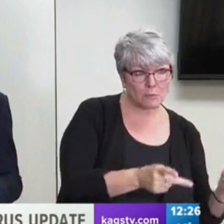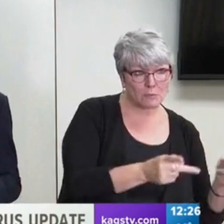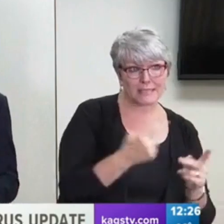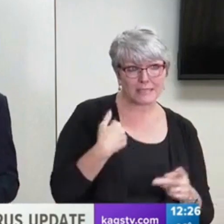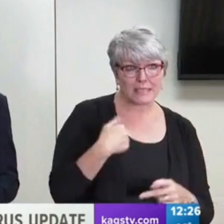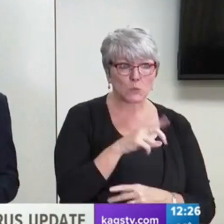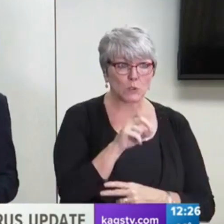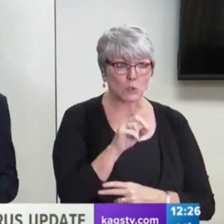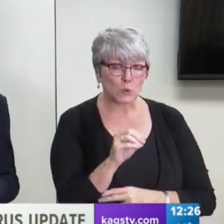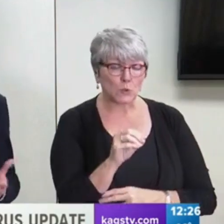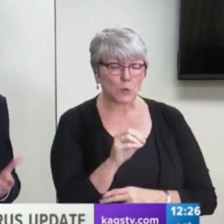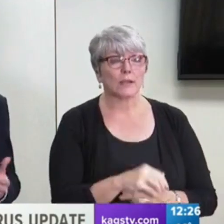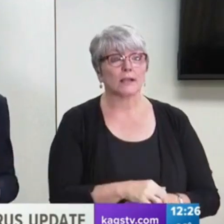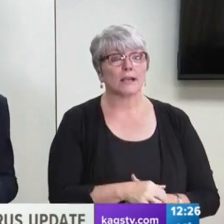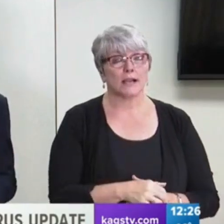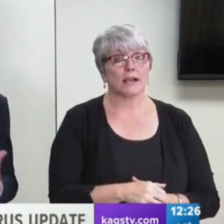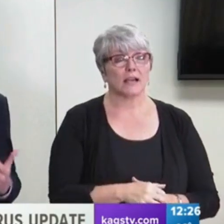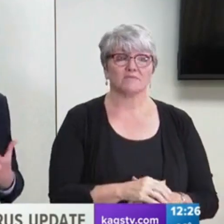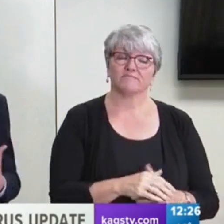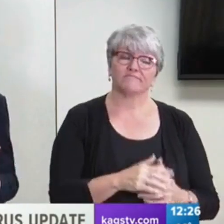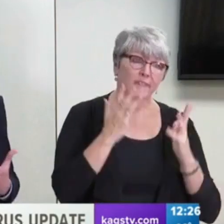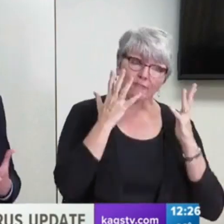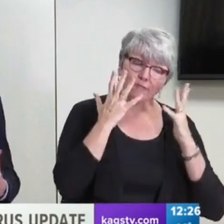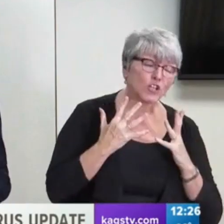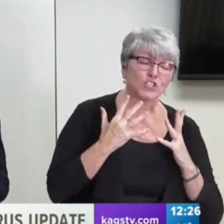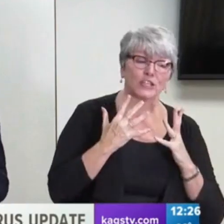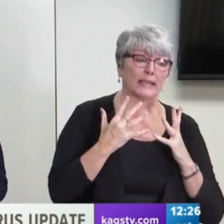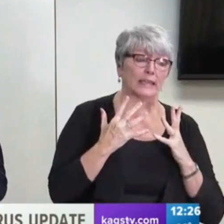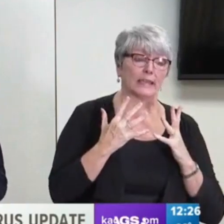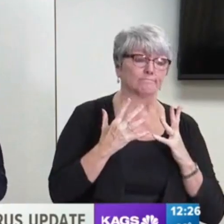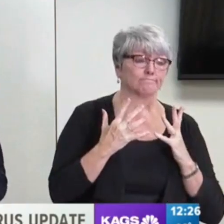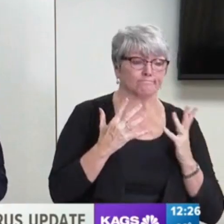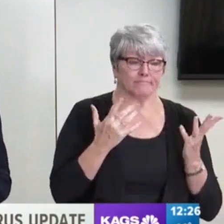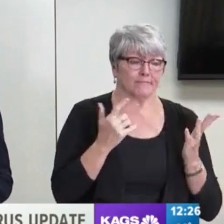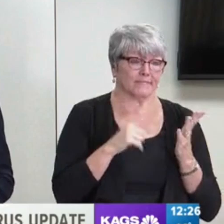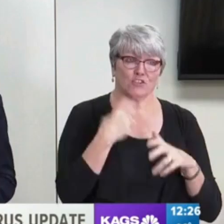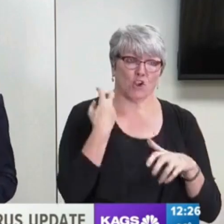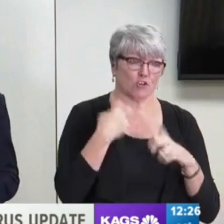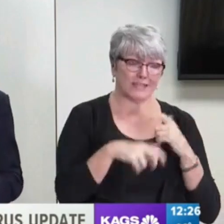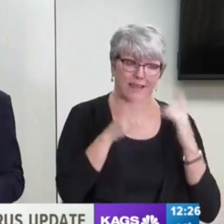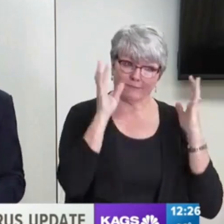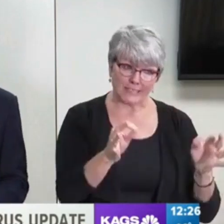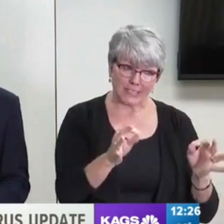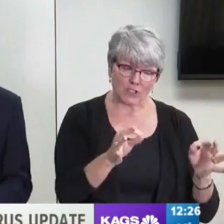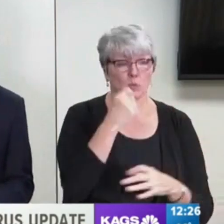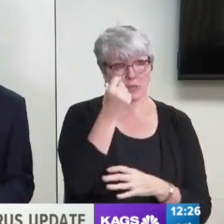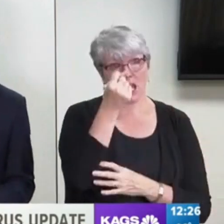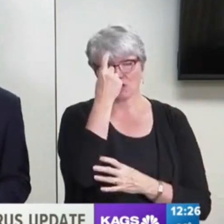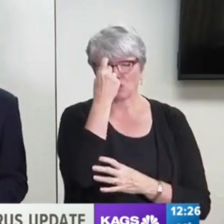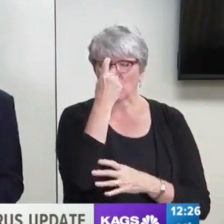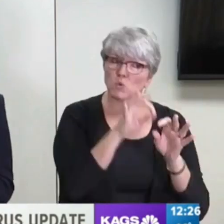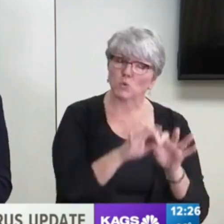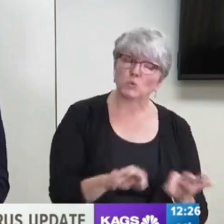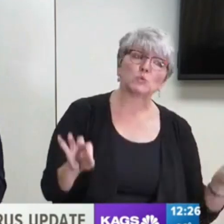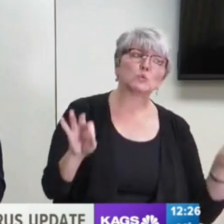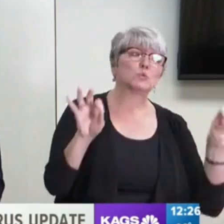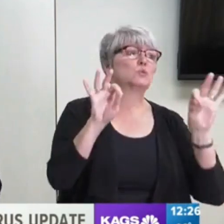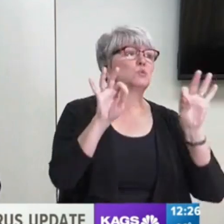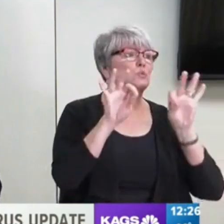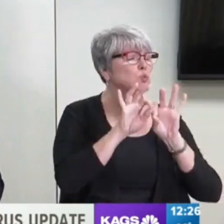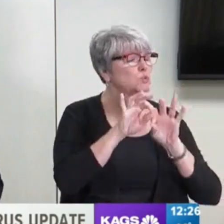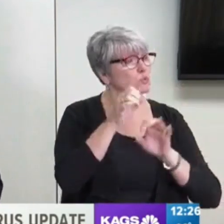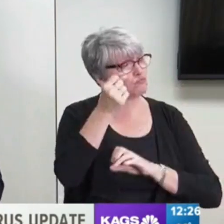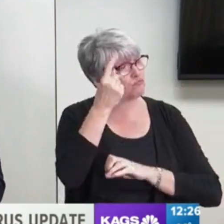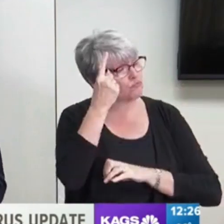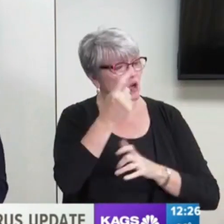we do. And unfortunately, this is these are tough calls. We understand how critical